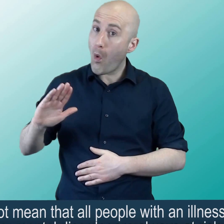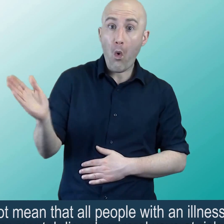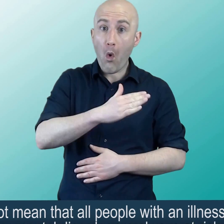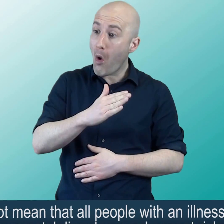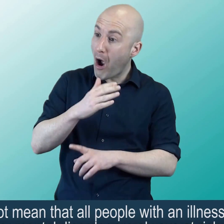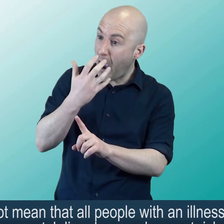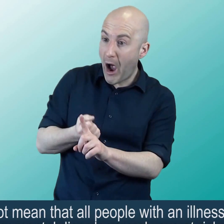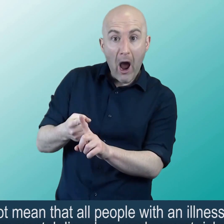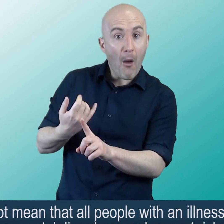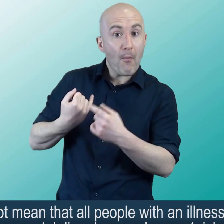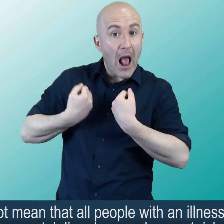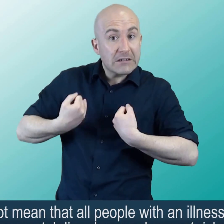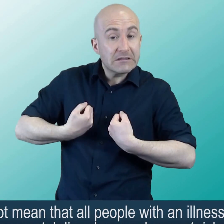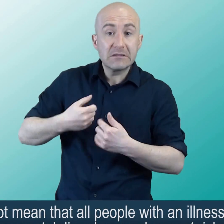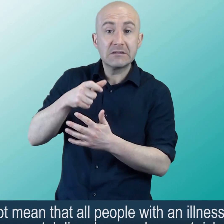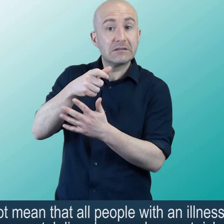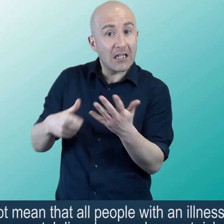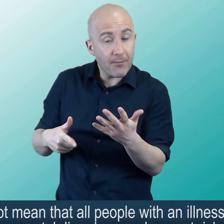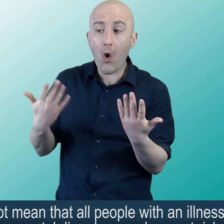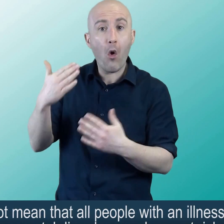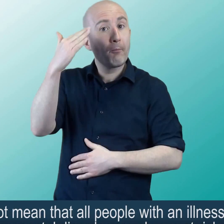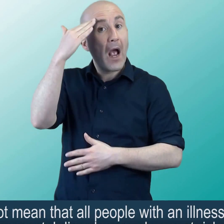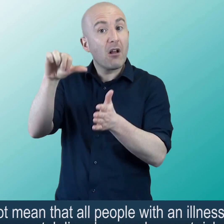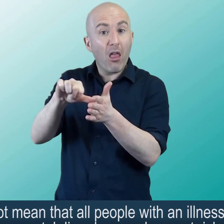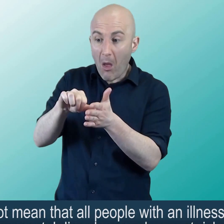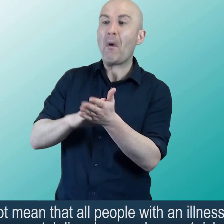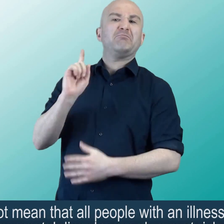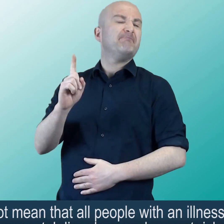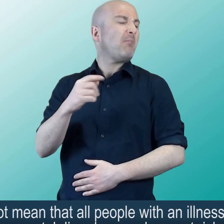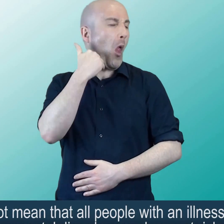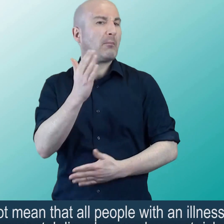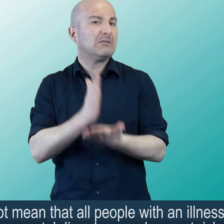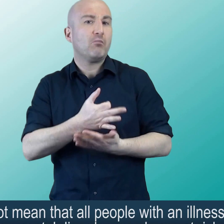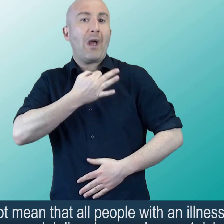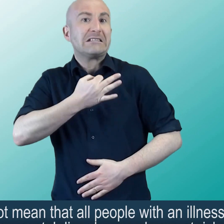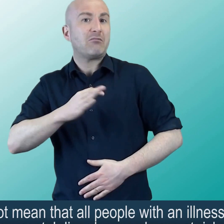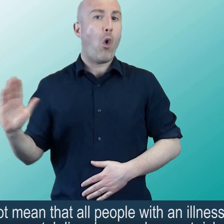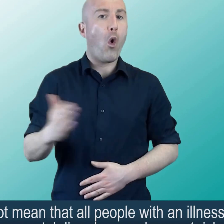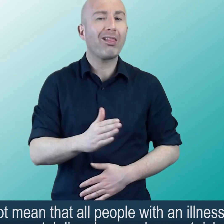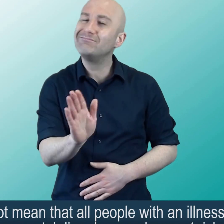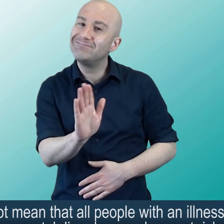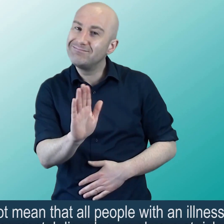This does not mean that all people with an illness, a disability or mental disorder are always at